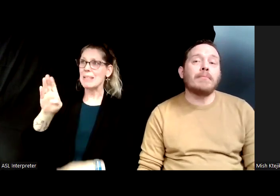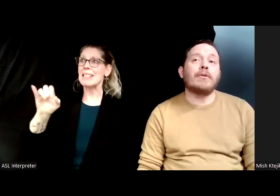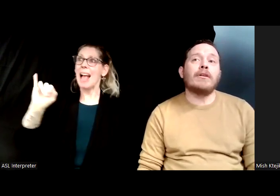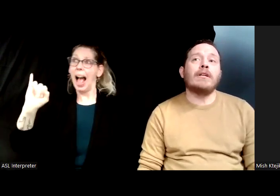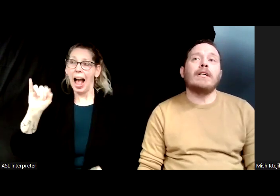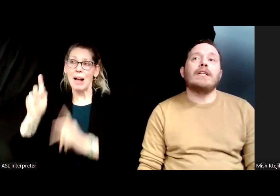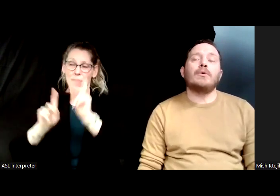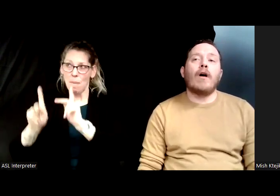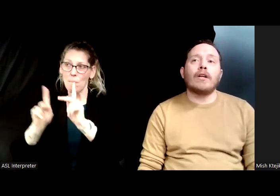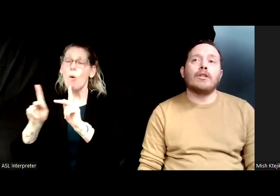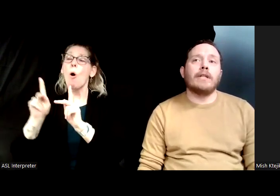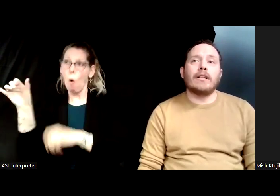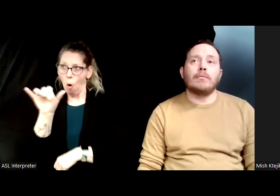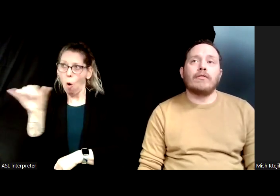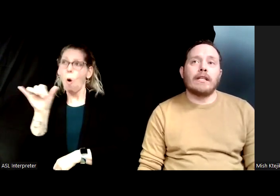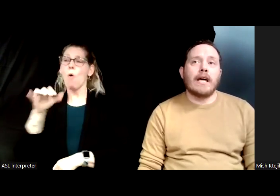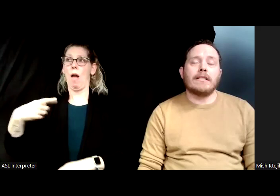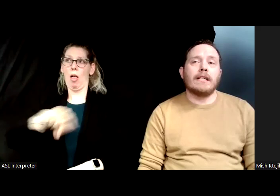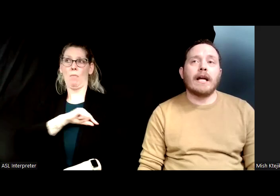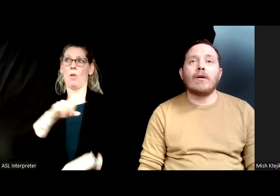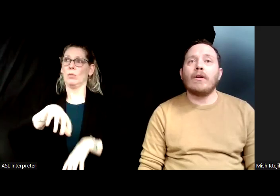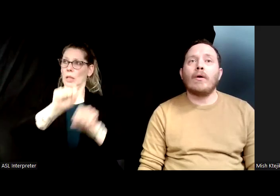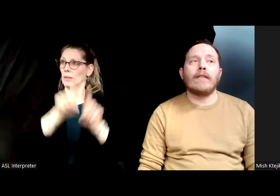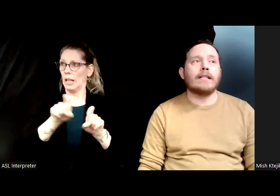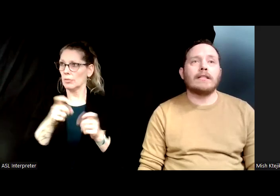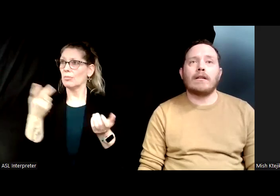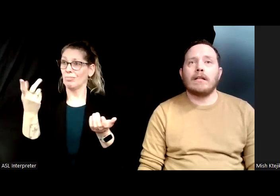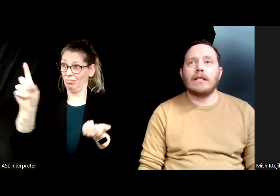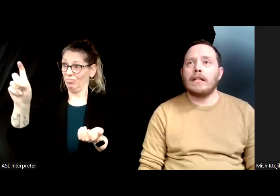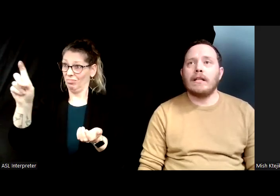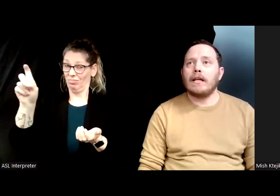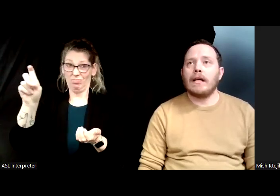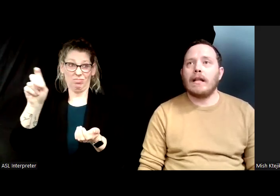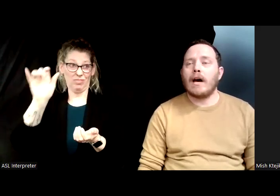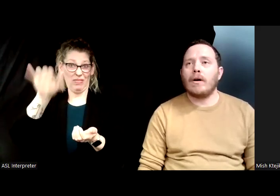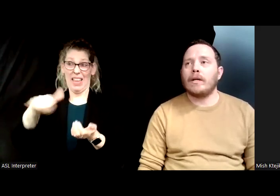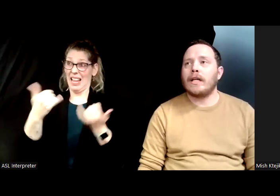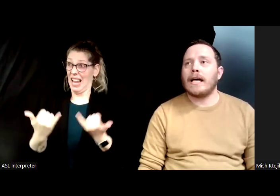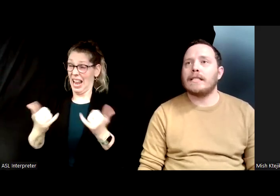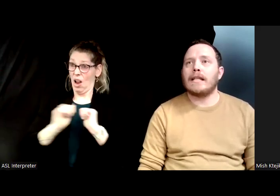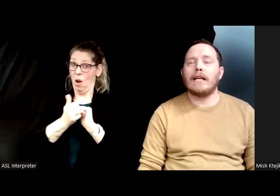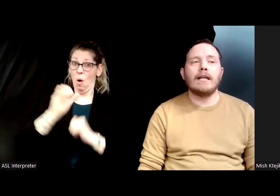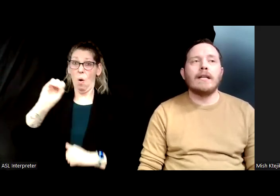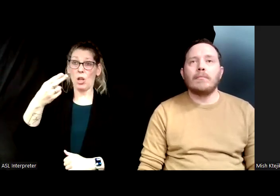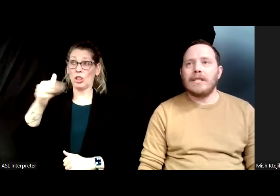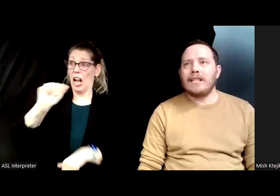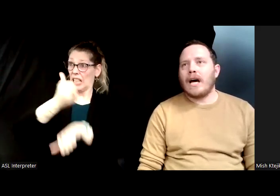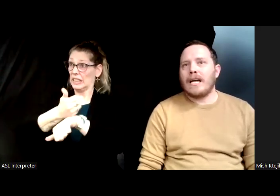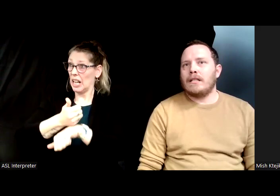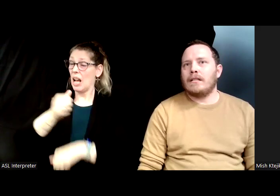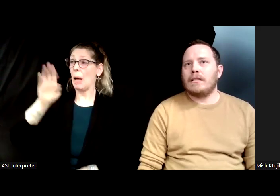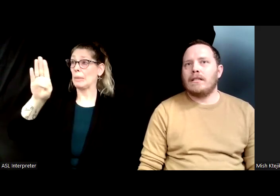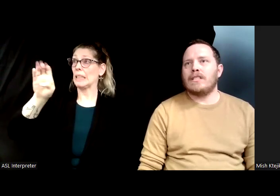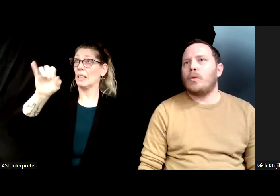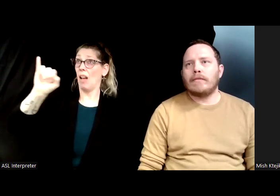BDI people to also be eligible for the test. And I don't know if that's currently how it has it, that